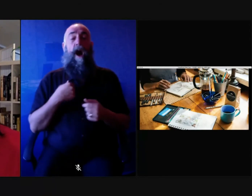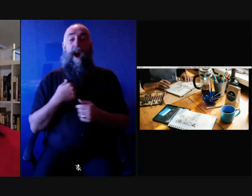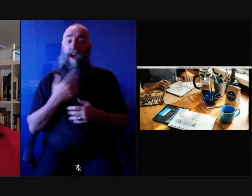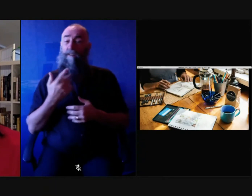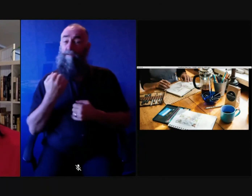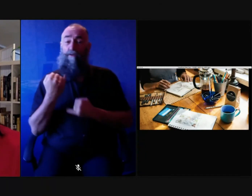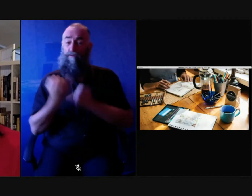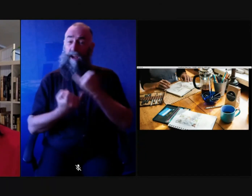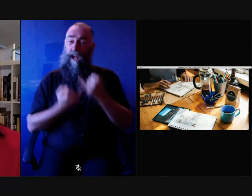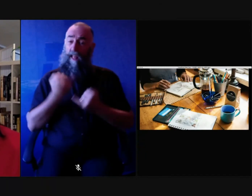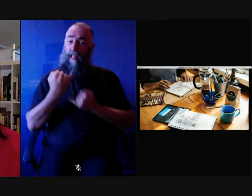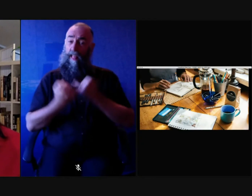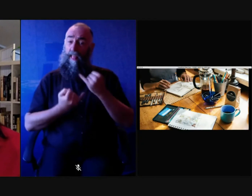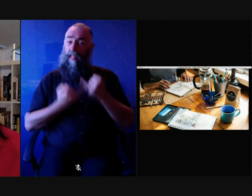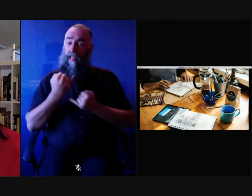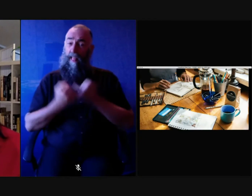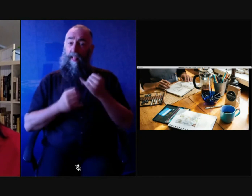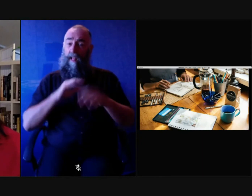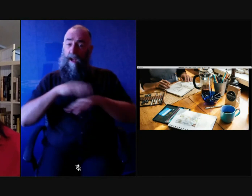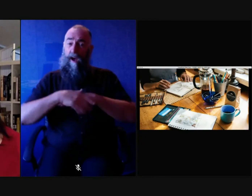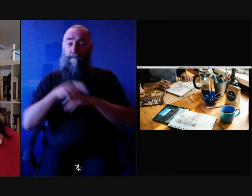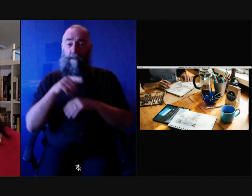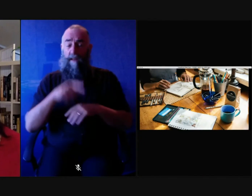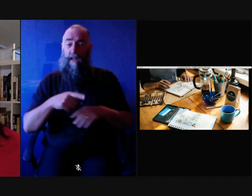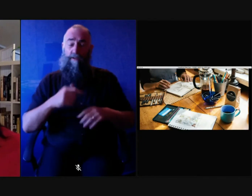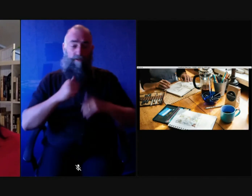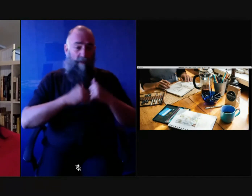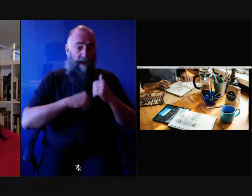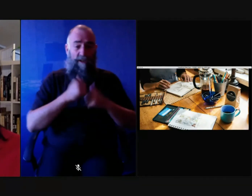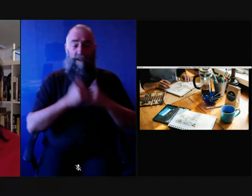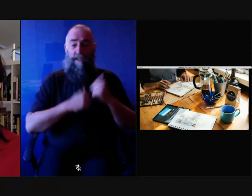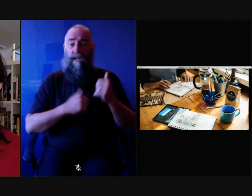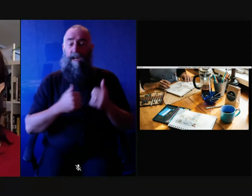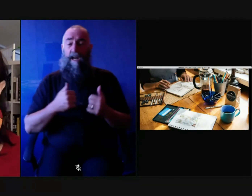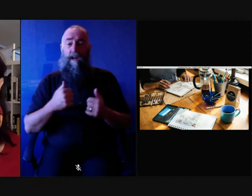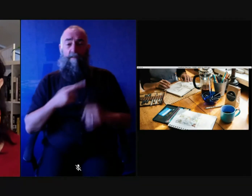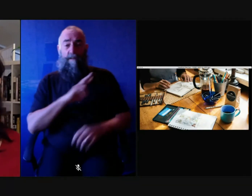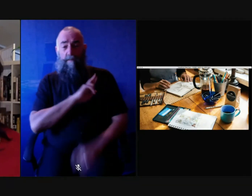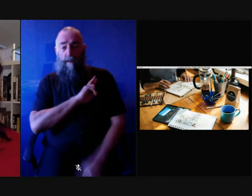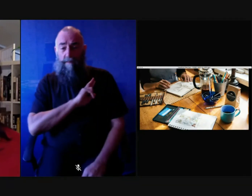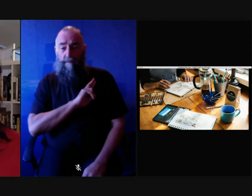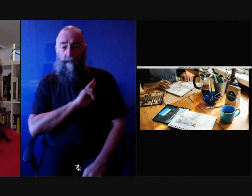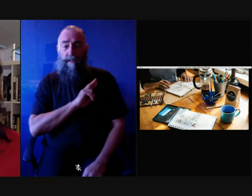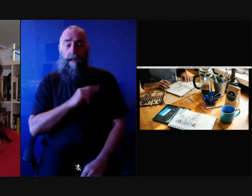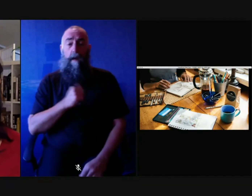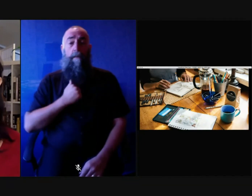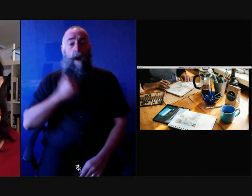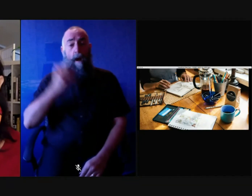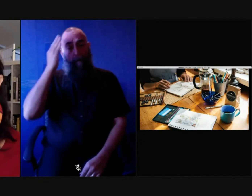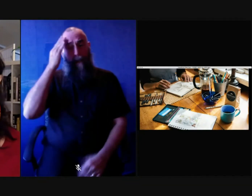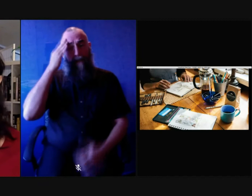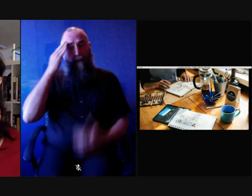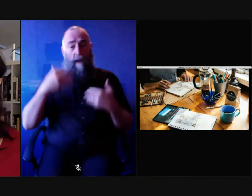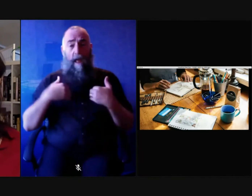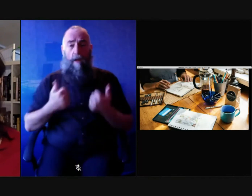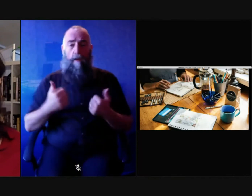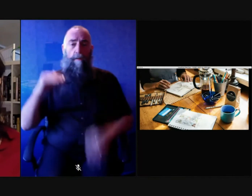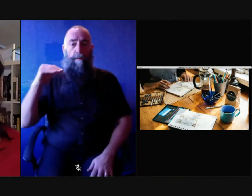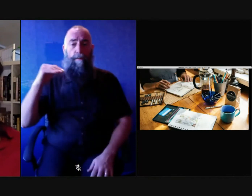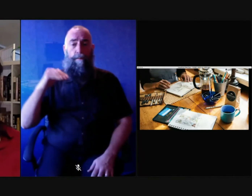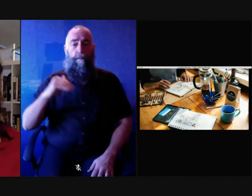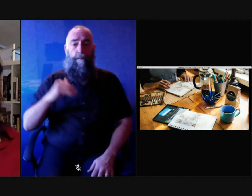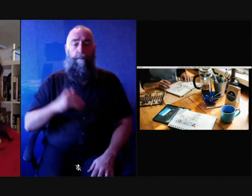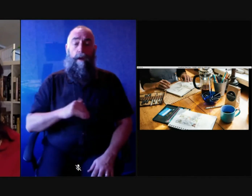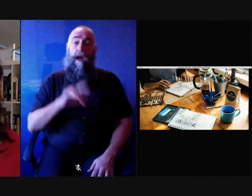of structure and the lack of accountability, and my mental health really suffered as well. I was not aware of what was happening to